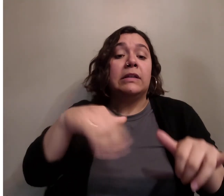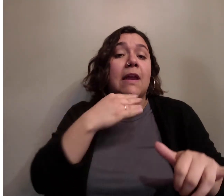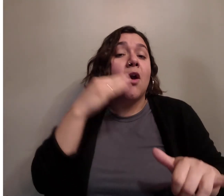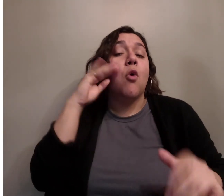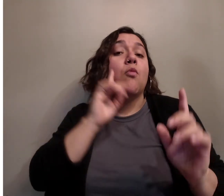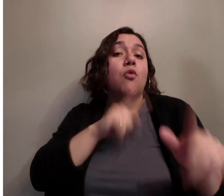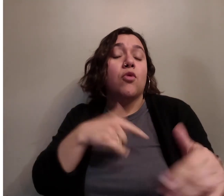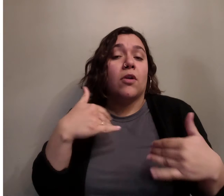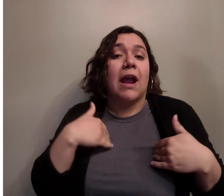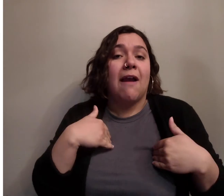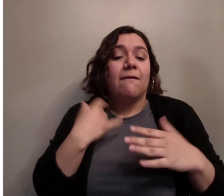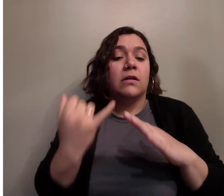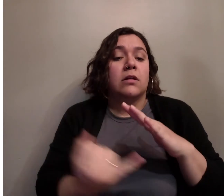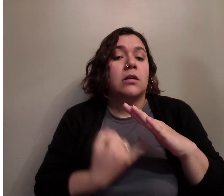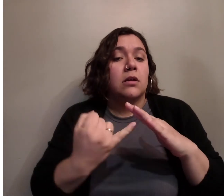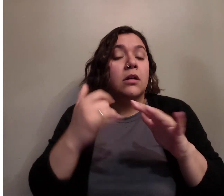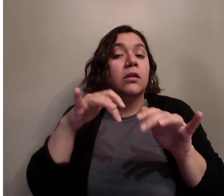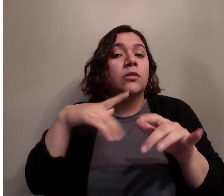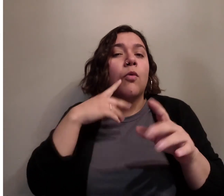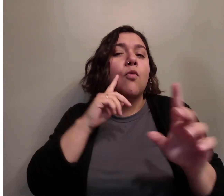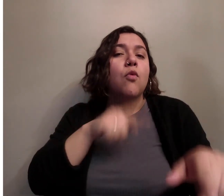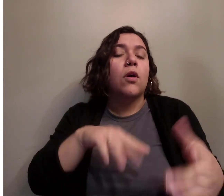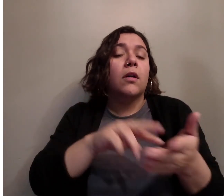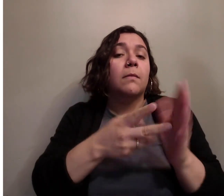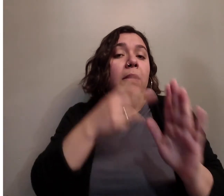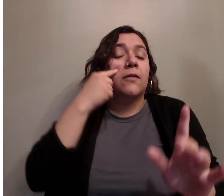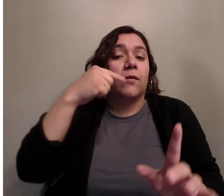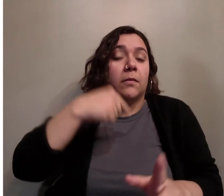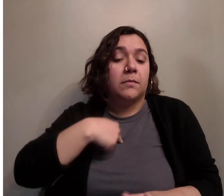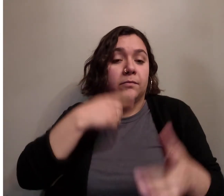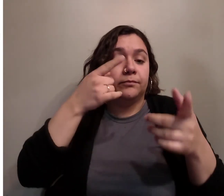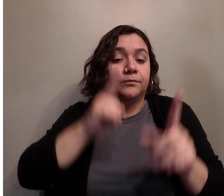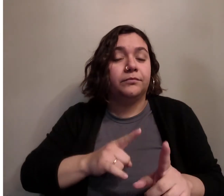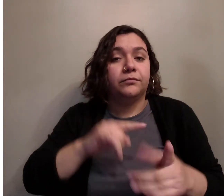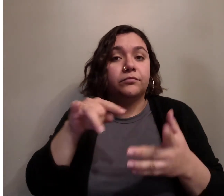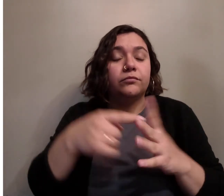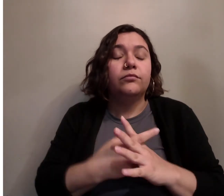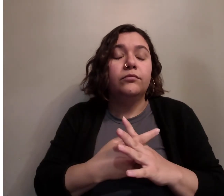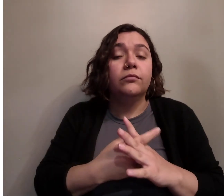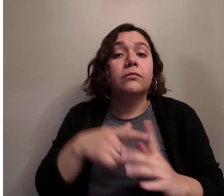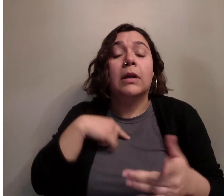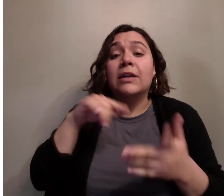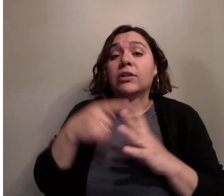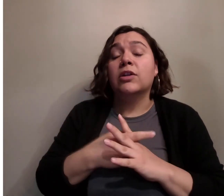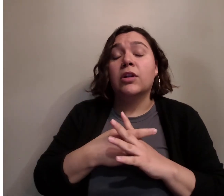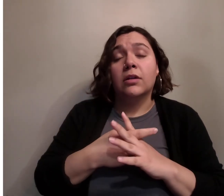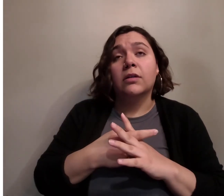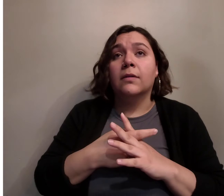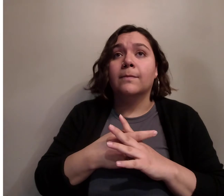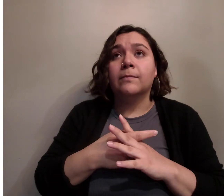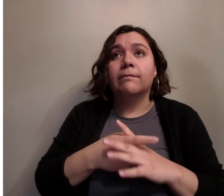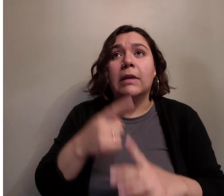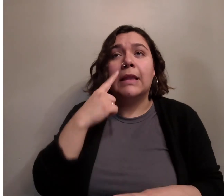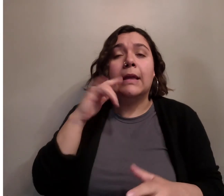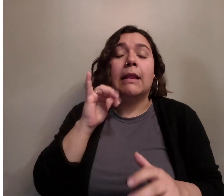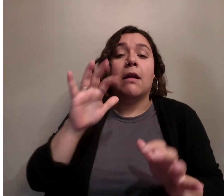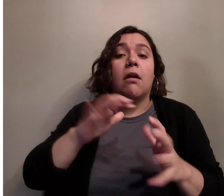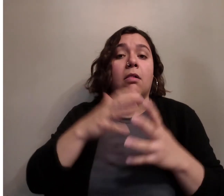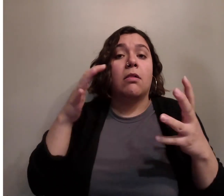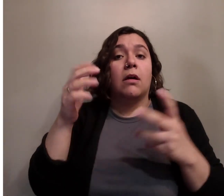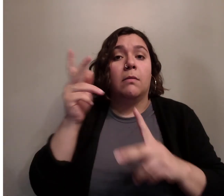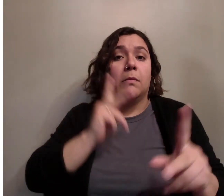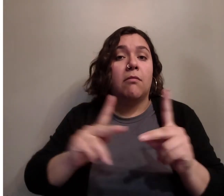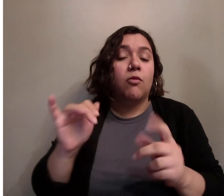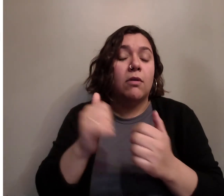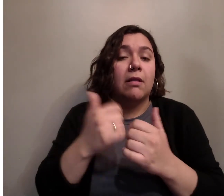that, there's a stay-at-home order, there is a shelter-in-place order. So that's when it started. I started off,